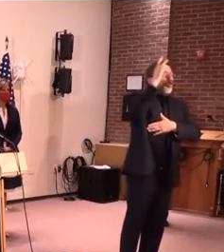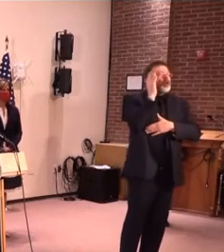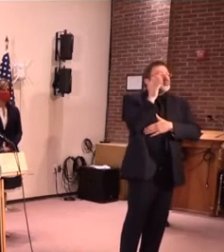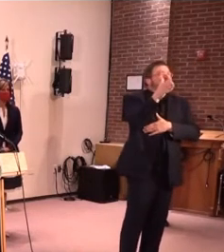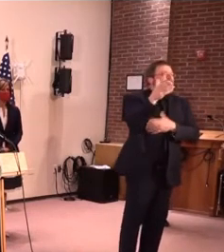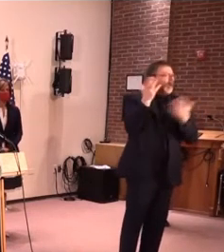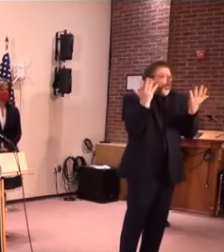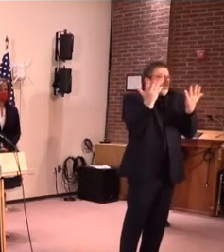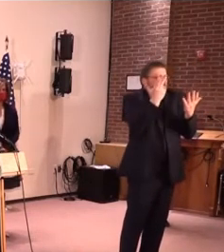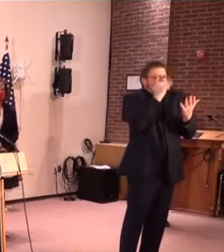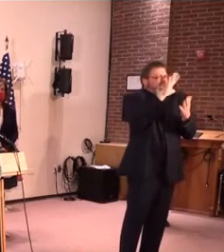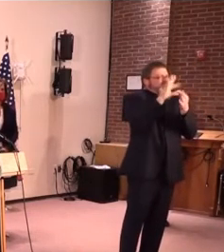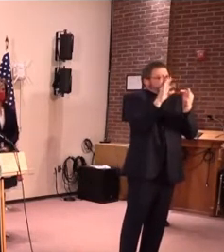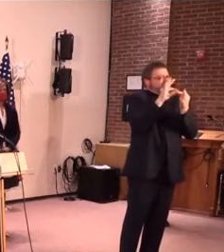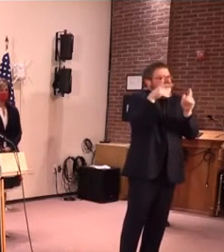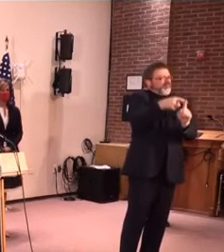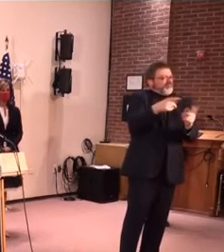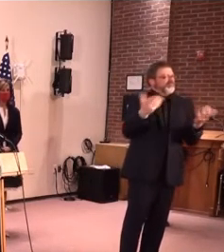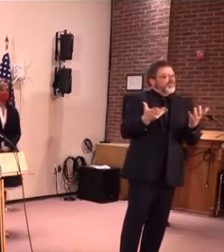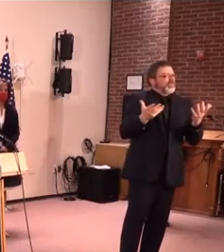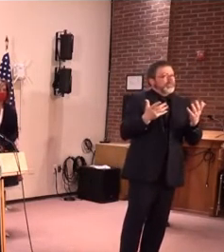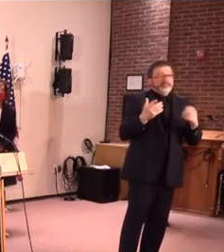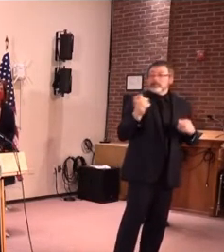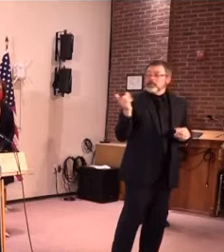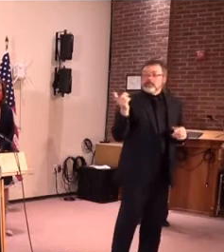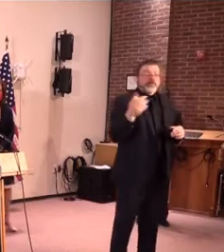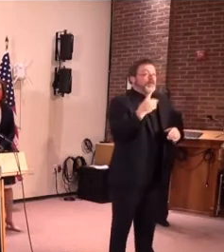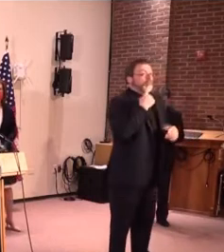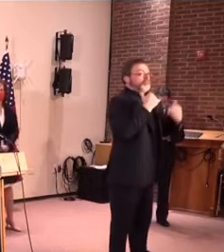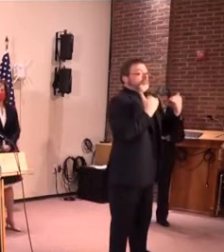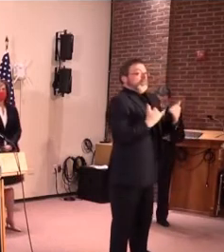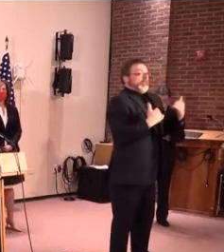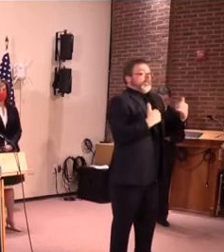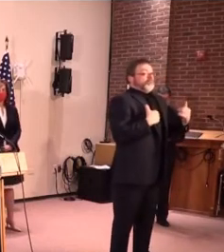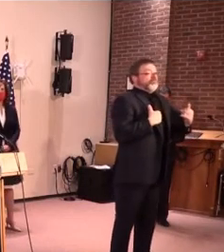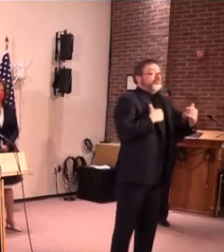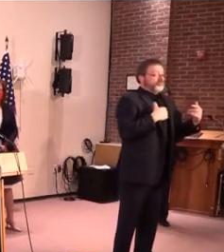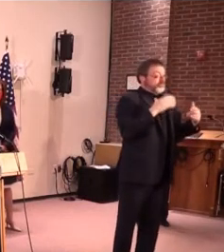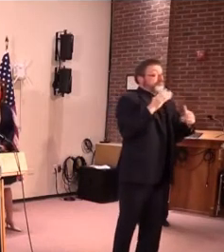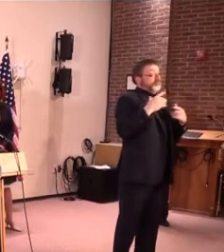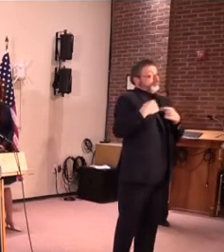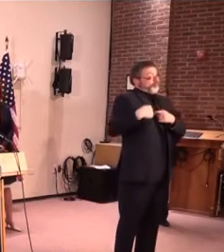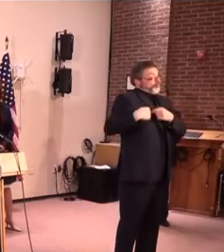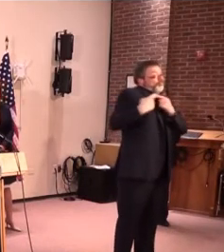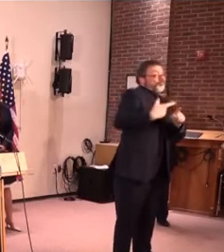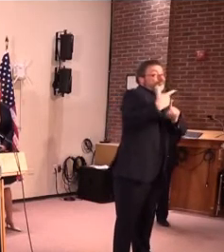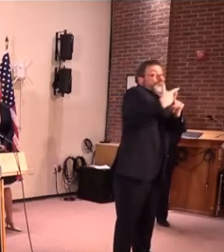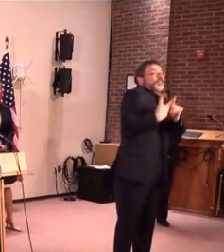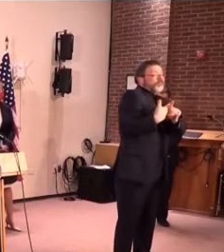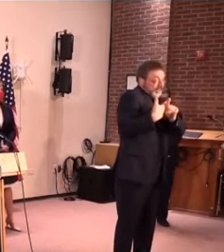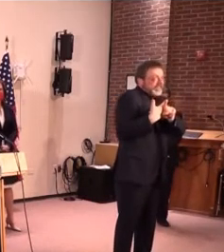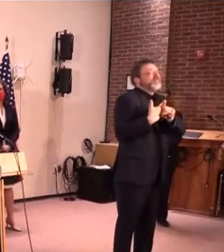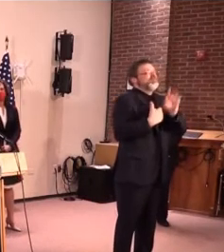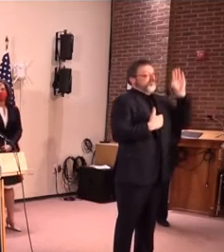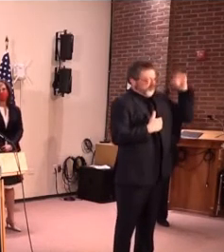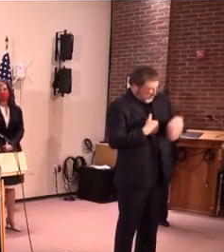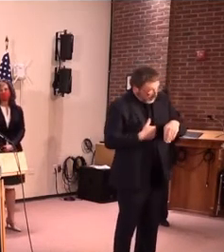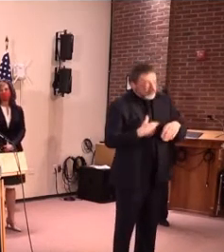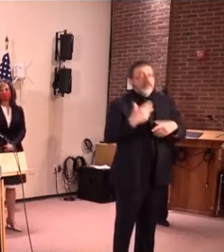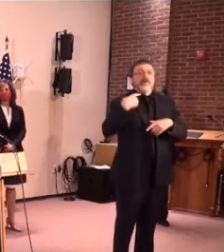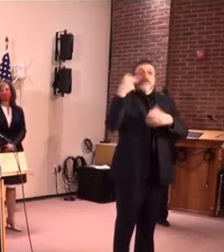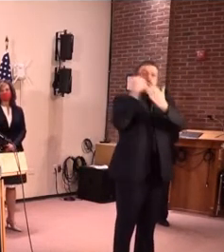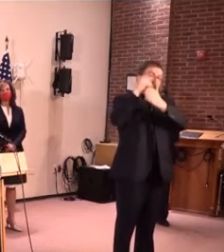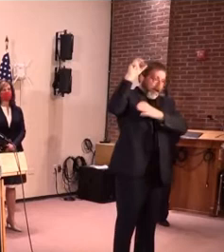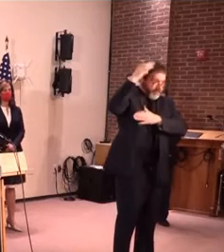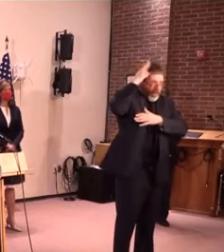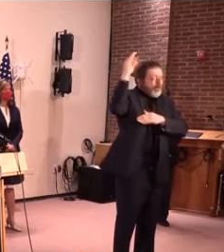this time period, the first 3 or 4 months, and then we'll look outside of that as well. What do we need to do to recover? Because none of us